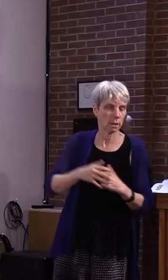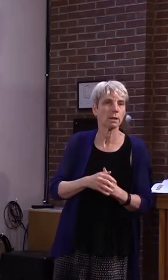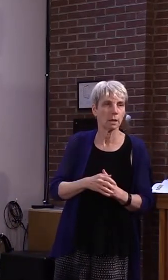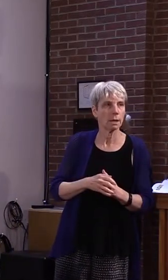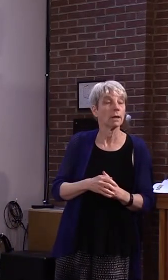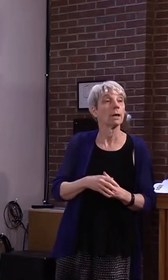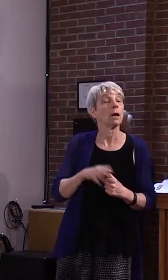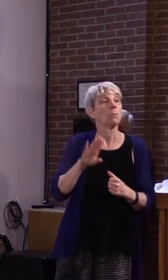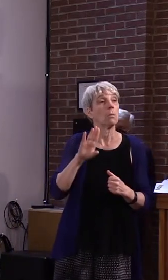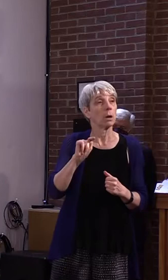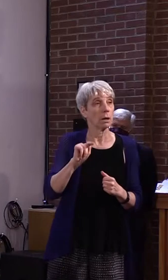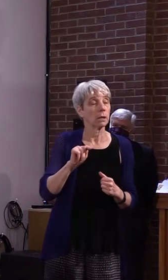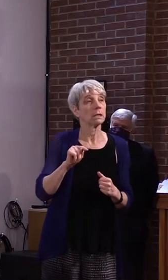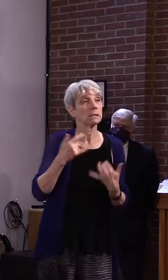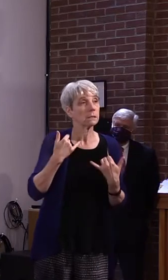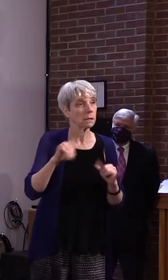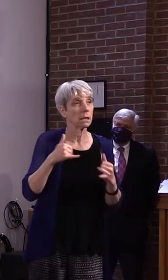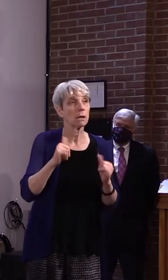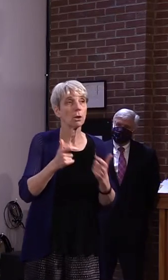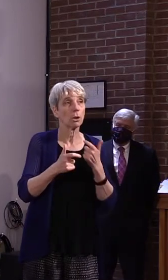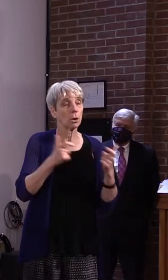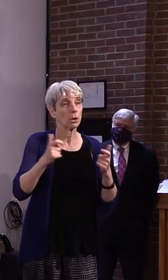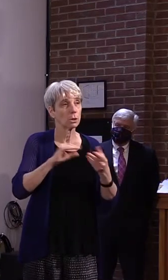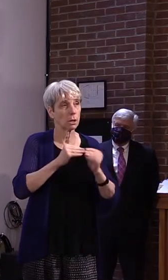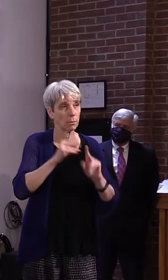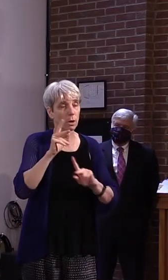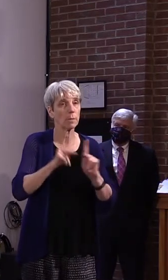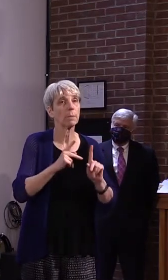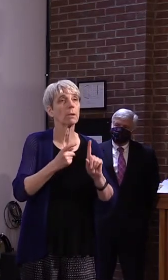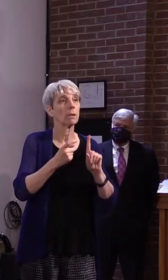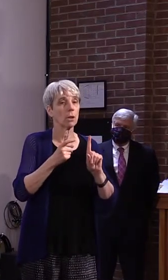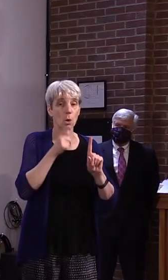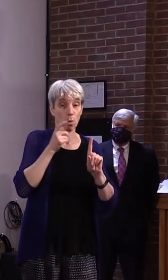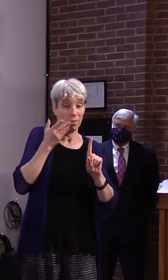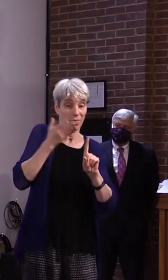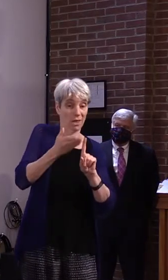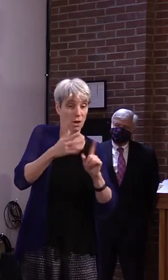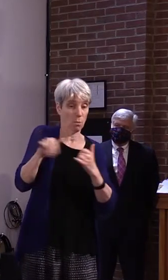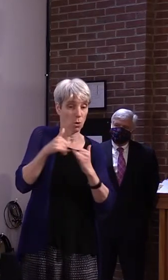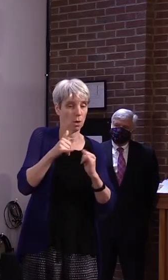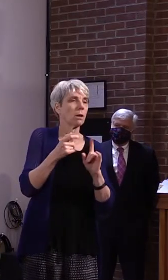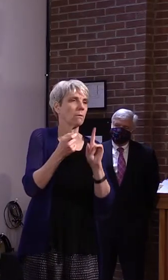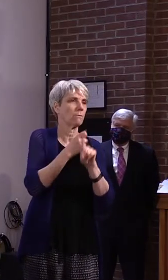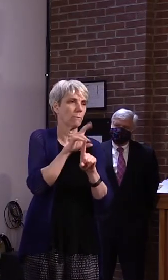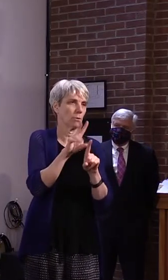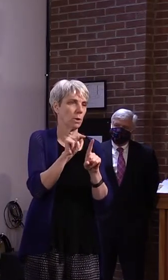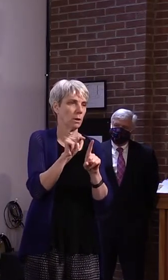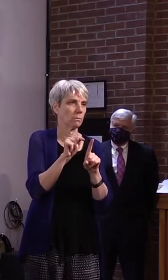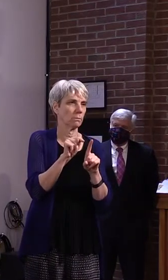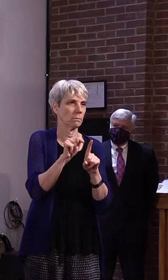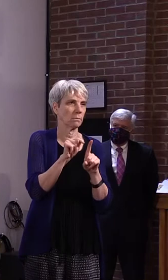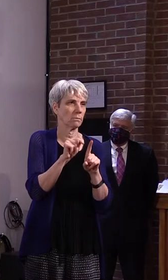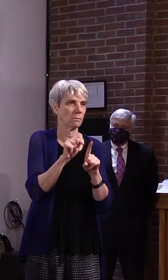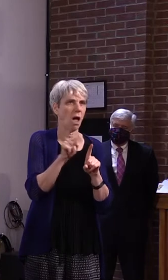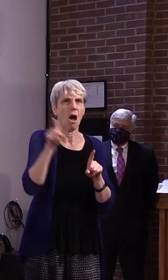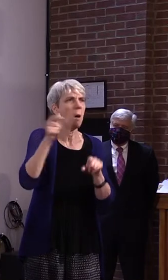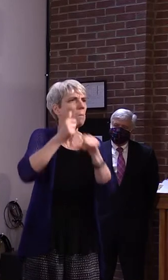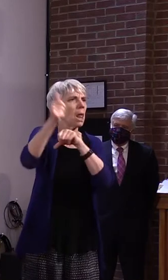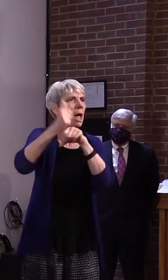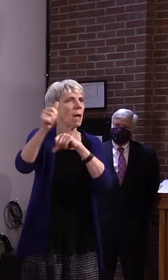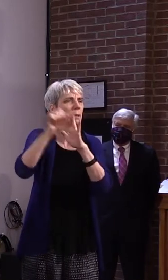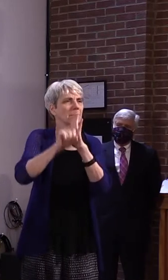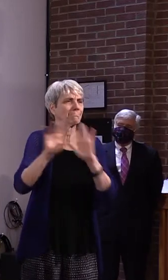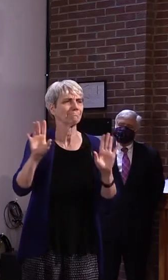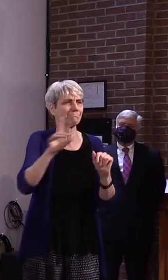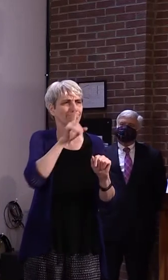large, significant proportion that are from Vermont. So I wouldn't want fingers to be pointed in any way